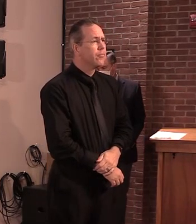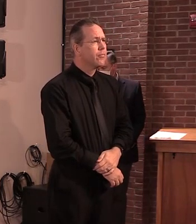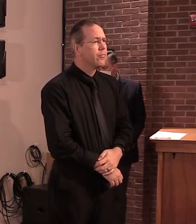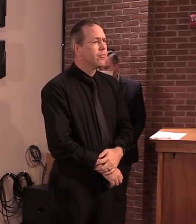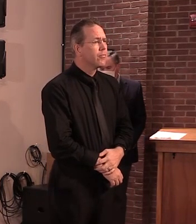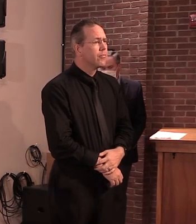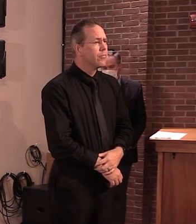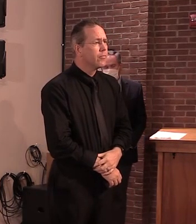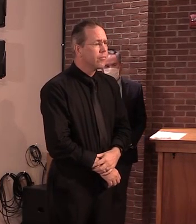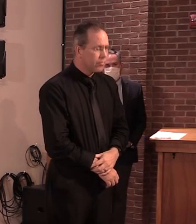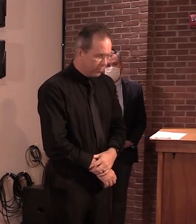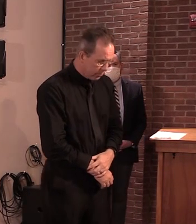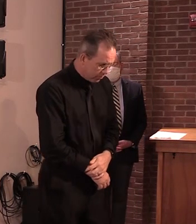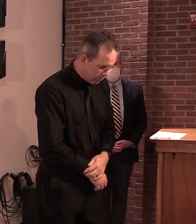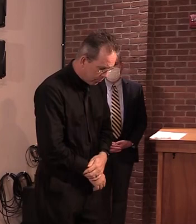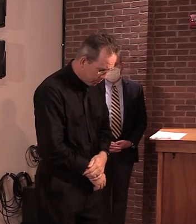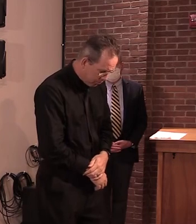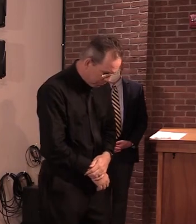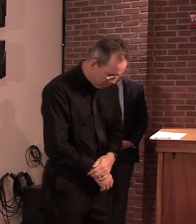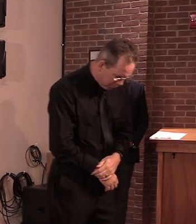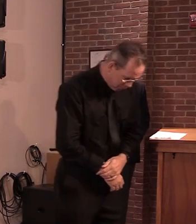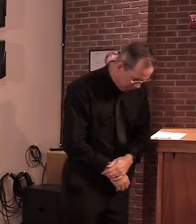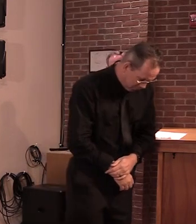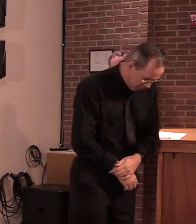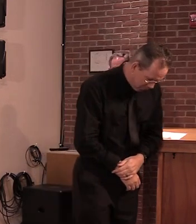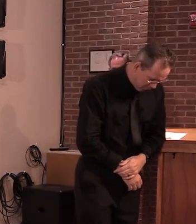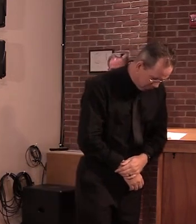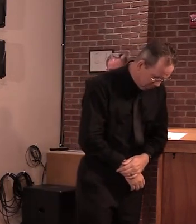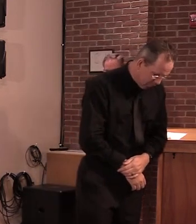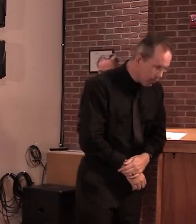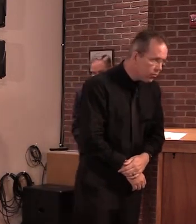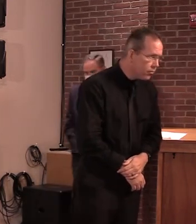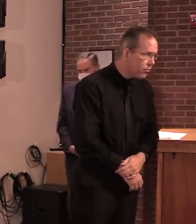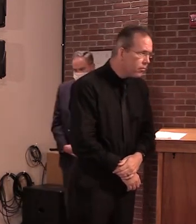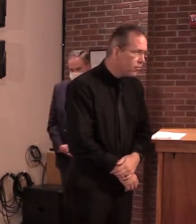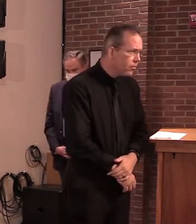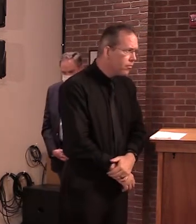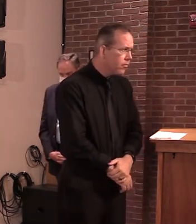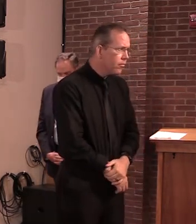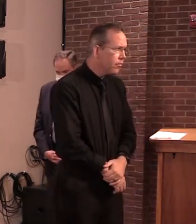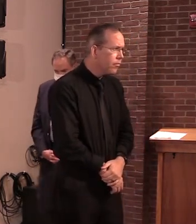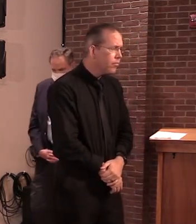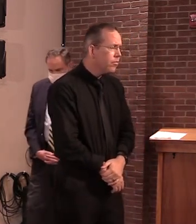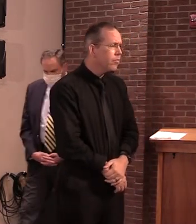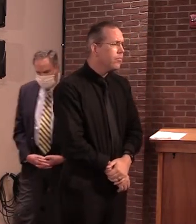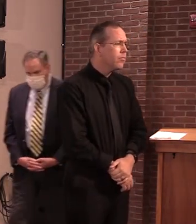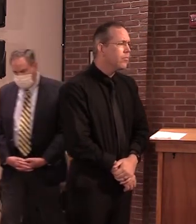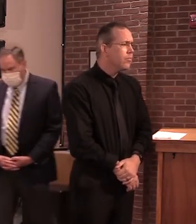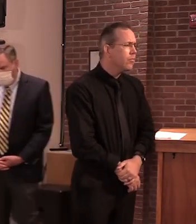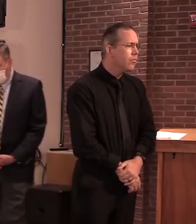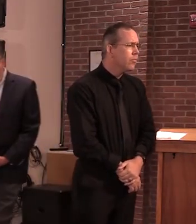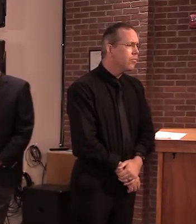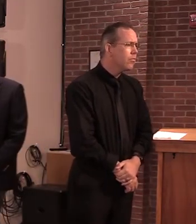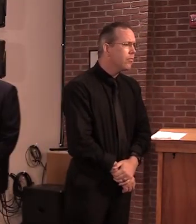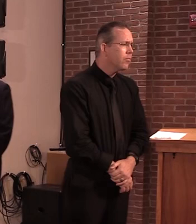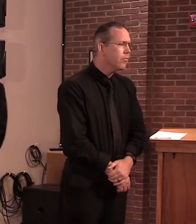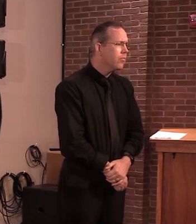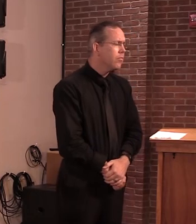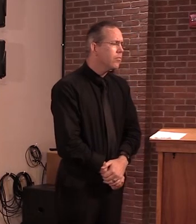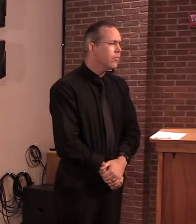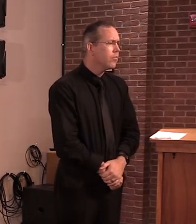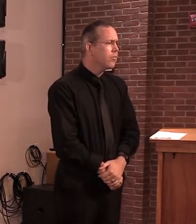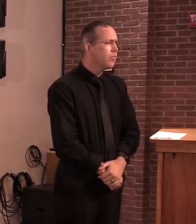Thanks, Ethan. Secretary French, I've heard local control several times this morning and at past